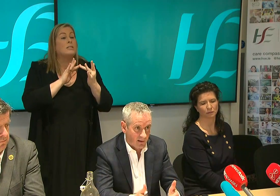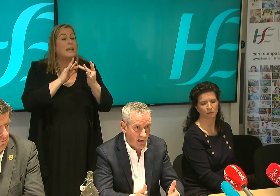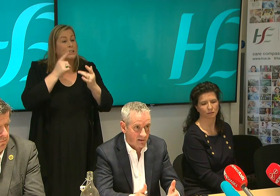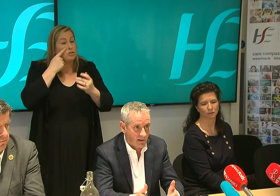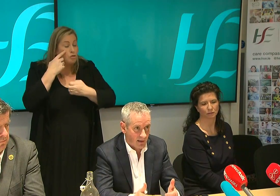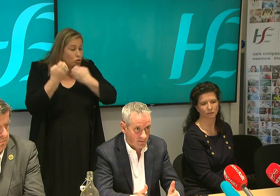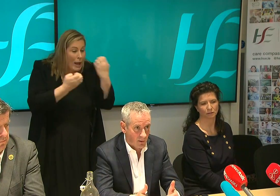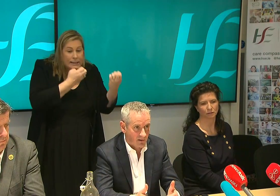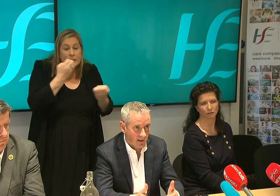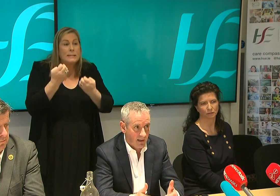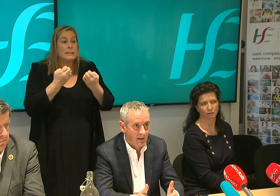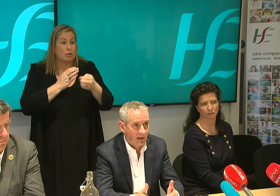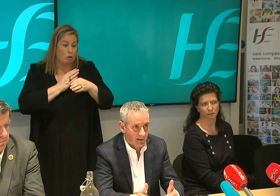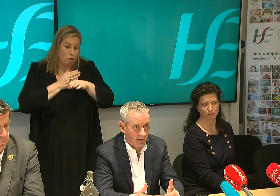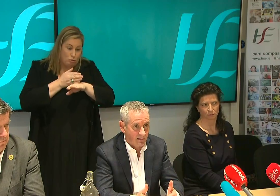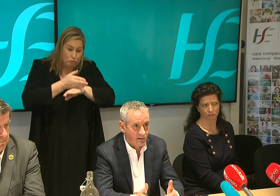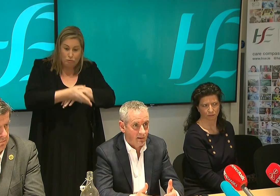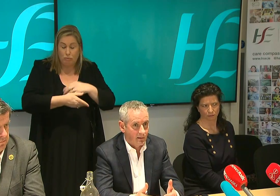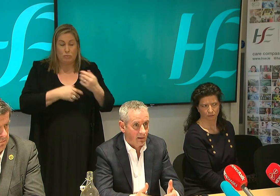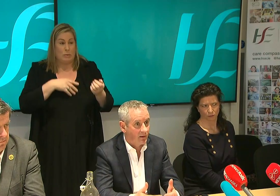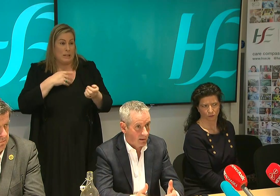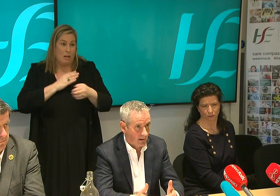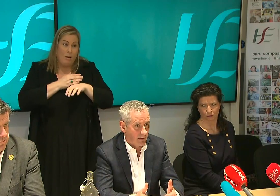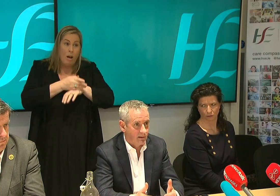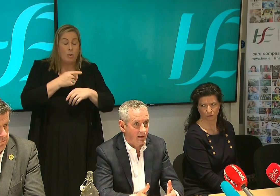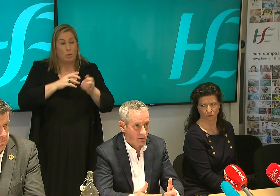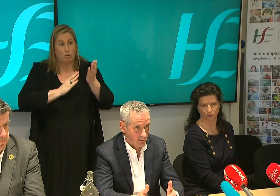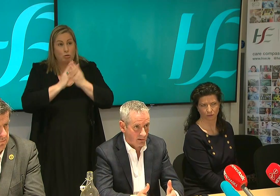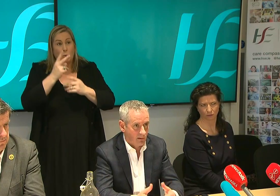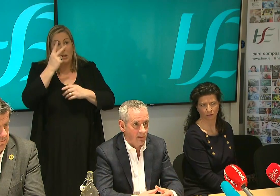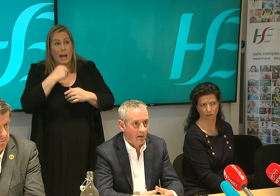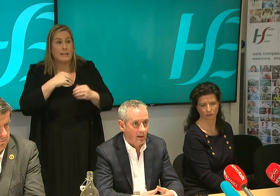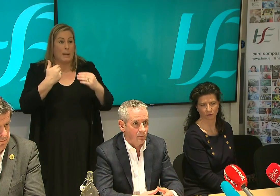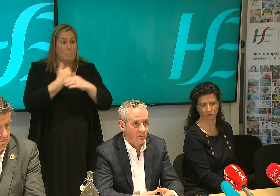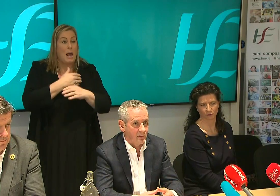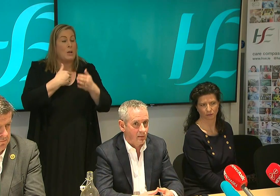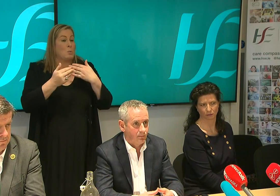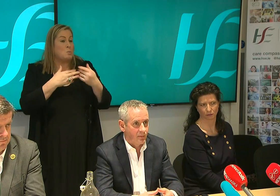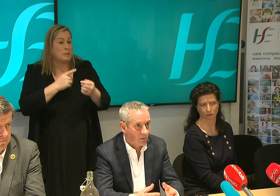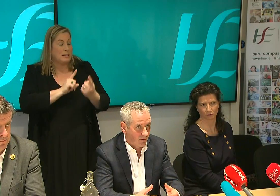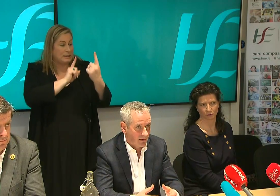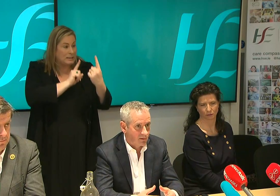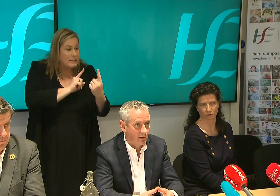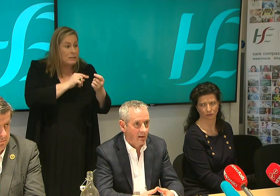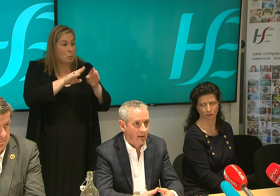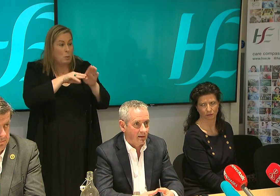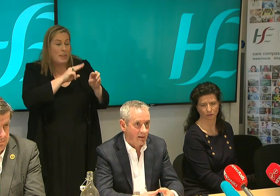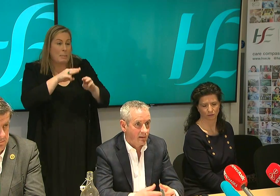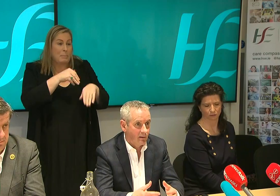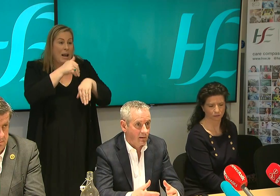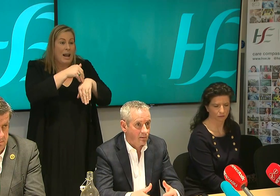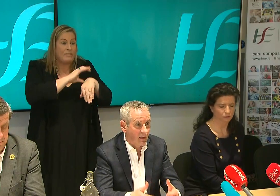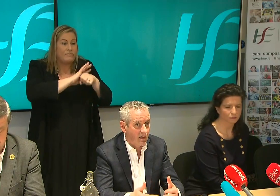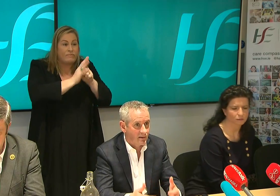intense period last night and throughout today, and that is, you know, a dialogue, a discussion with the people involved,